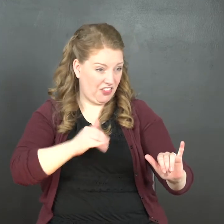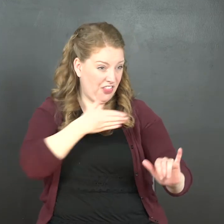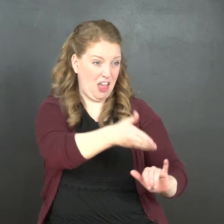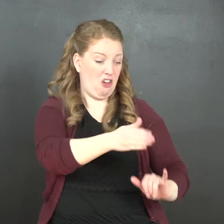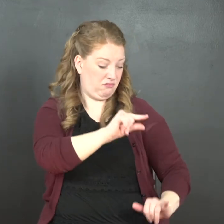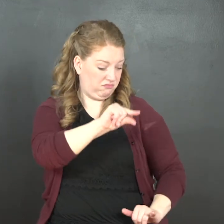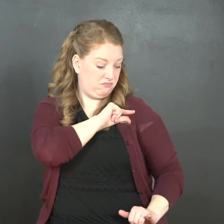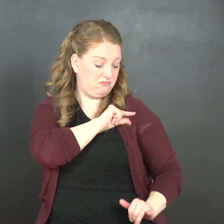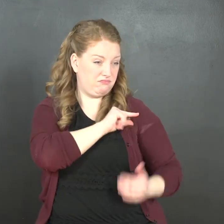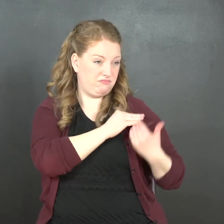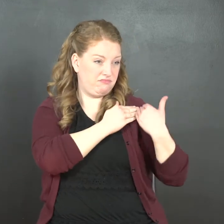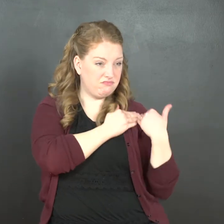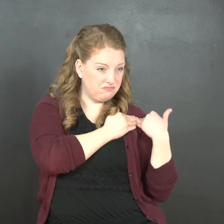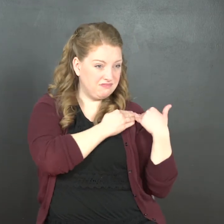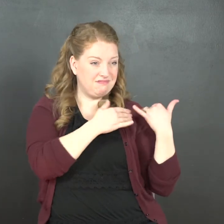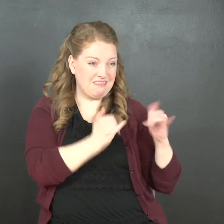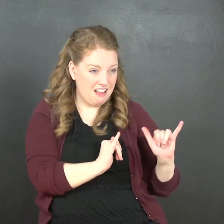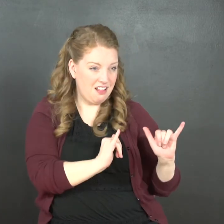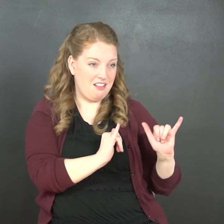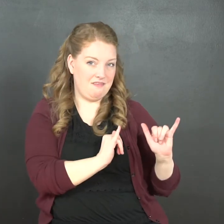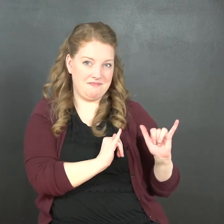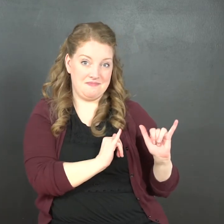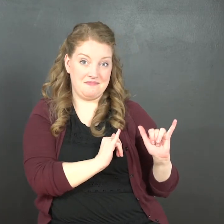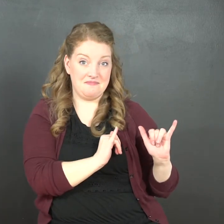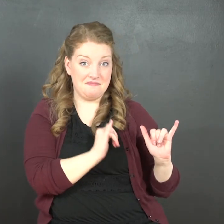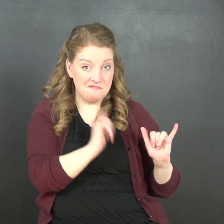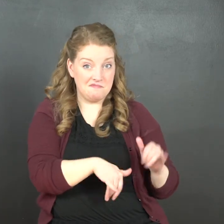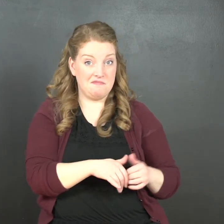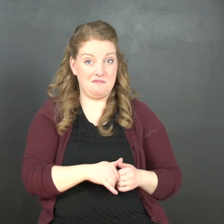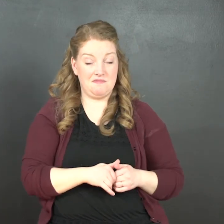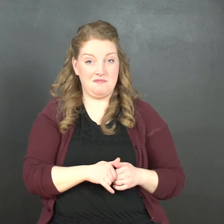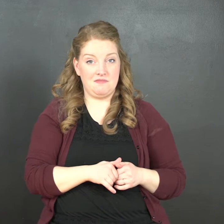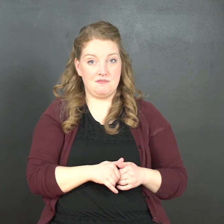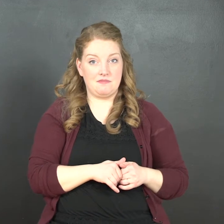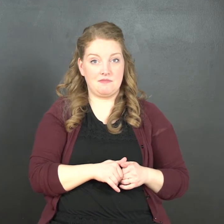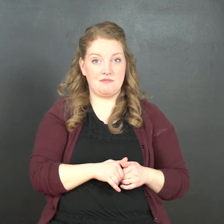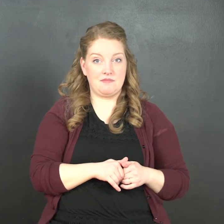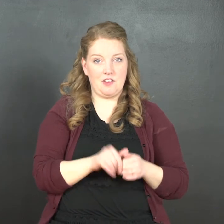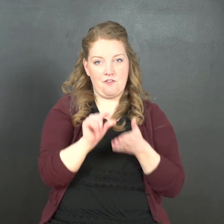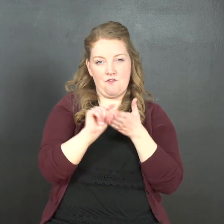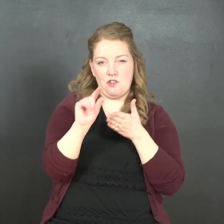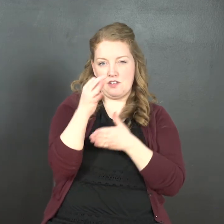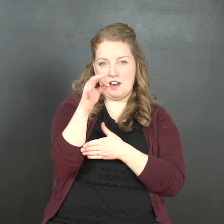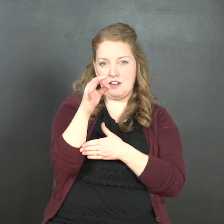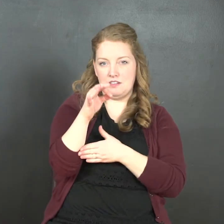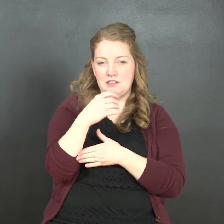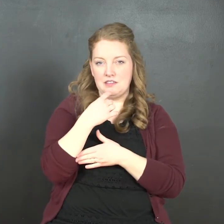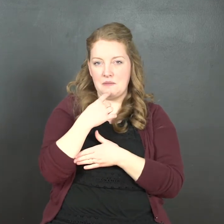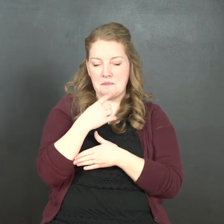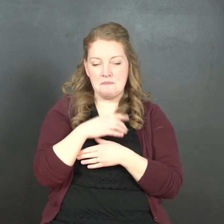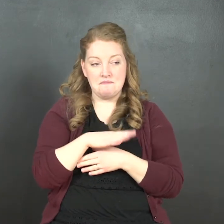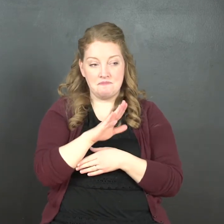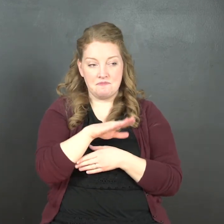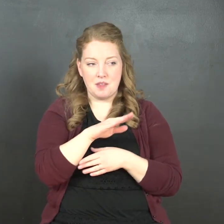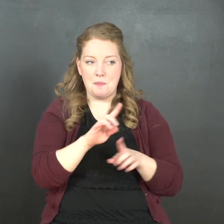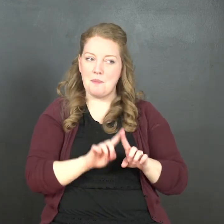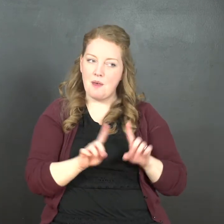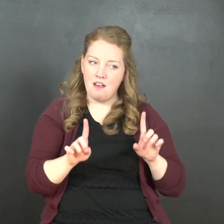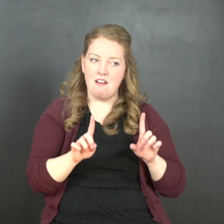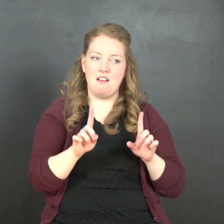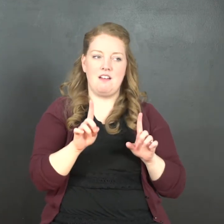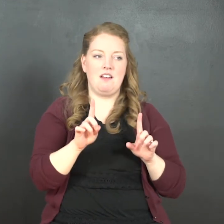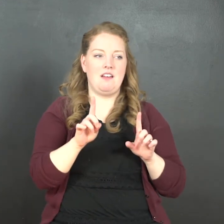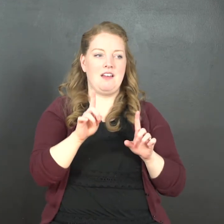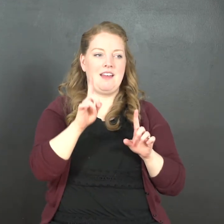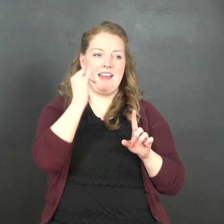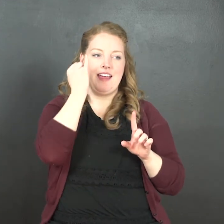that sin has brought upon your life. Then he gets to verse 19. If in Christ we have hope in this life only, we are of